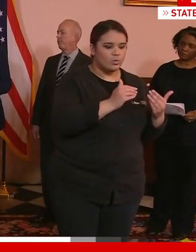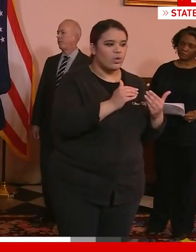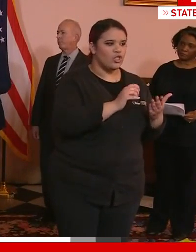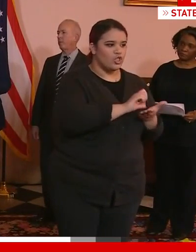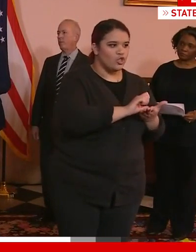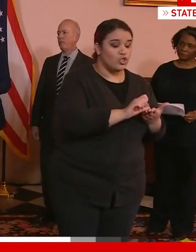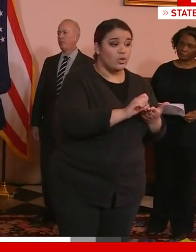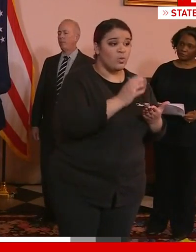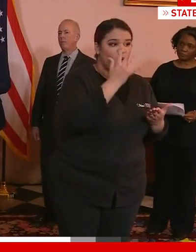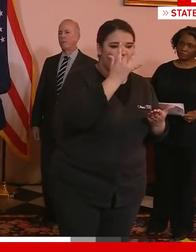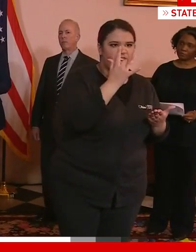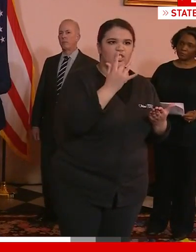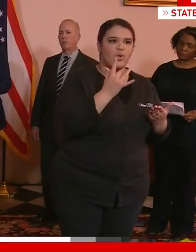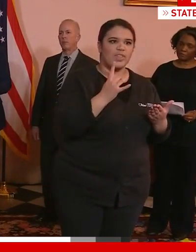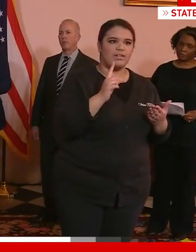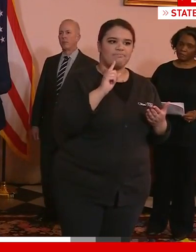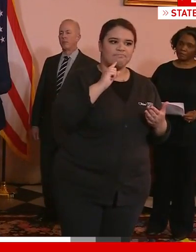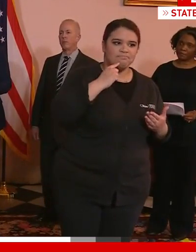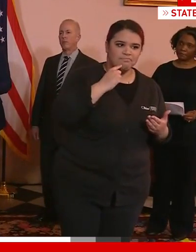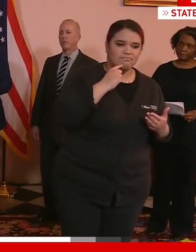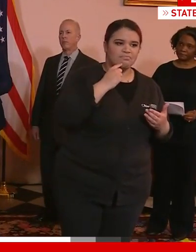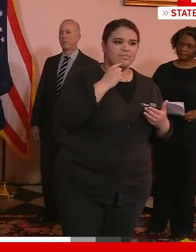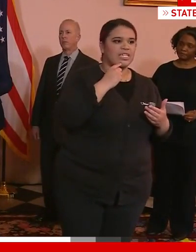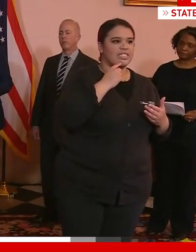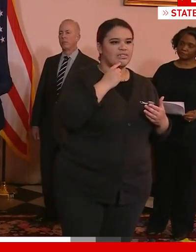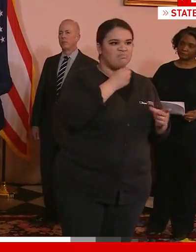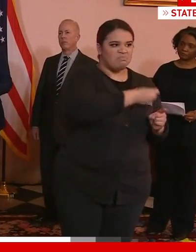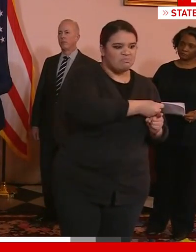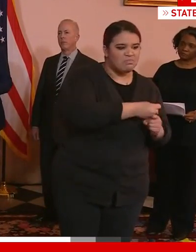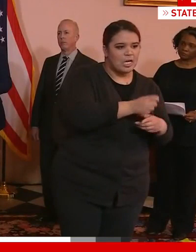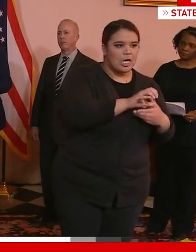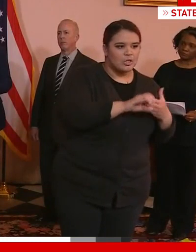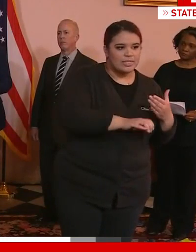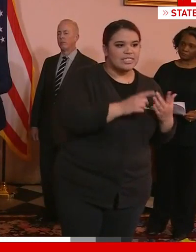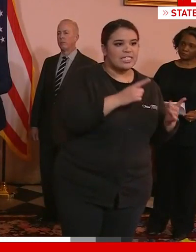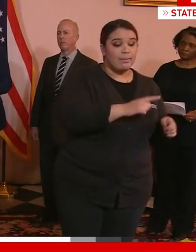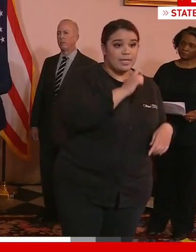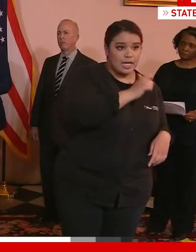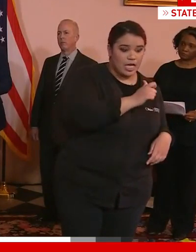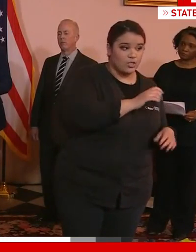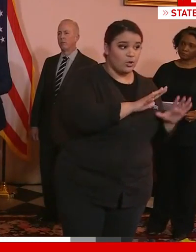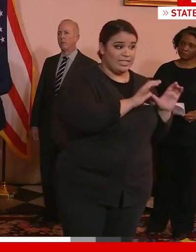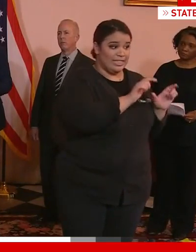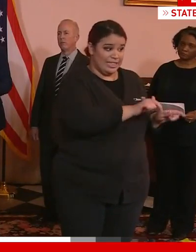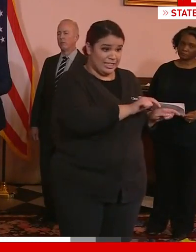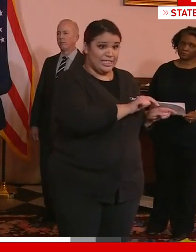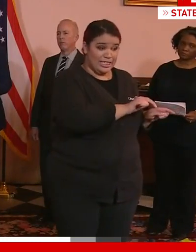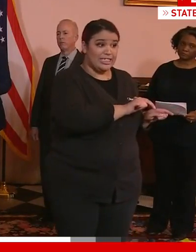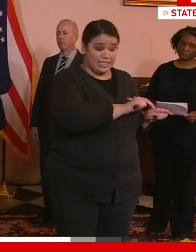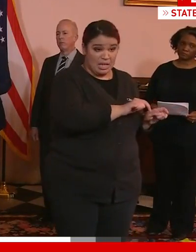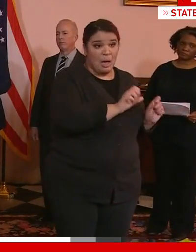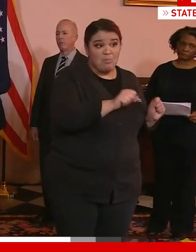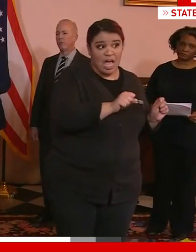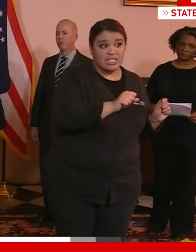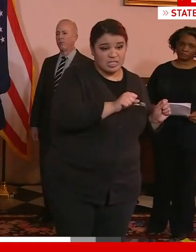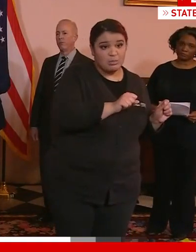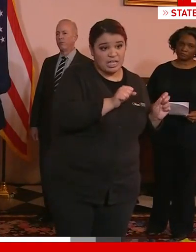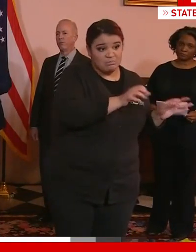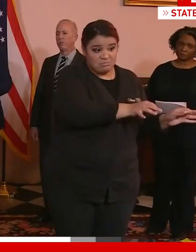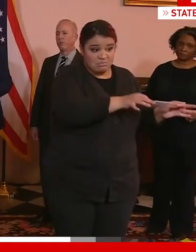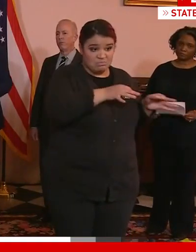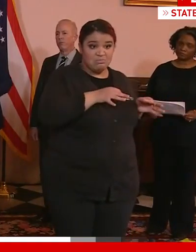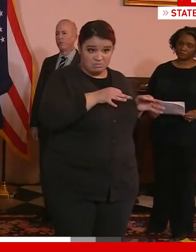still be able to be done in a routine basis as it's been scheduled or potentially even moved up because other elective things are removed from the